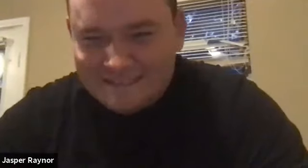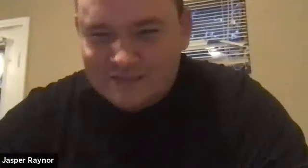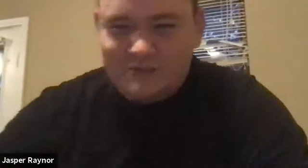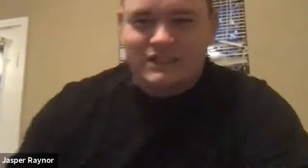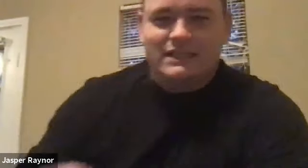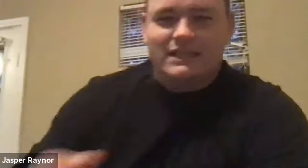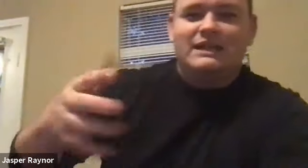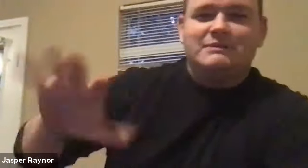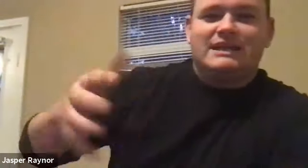You say down.